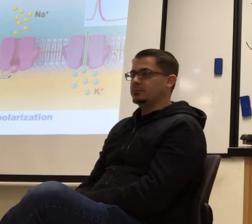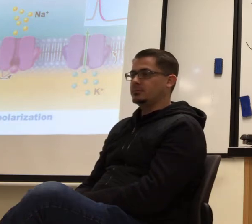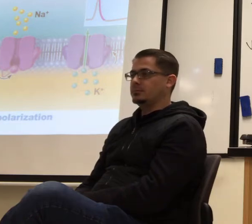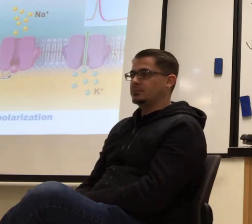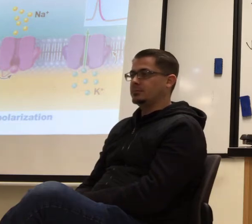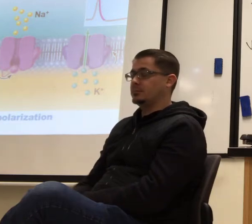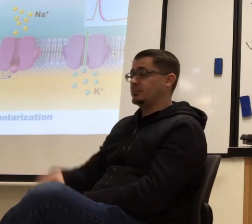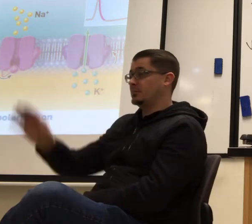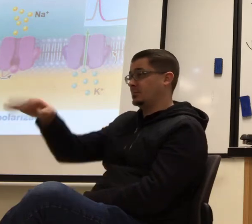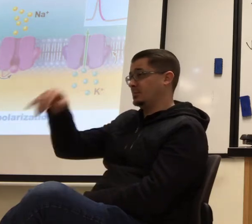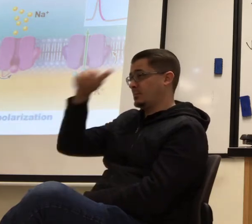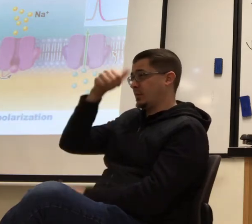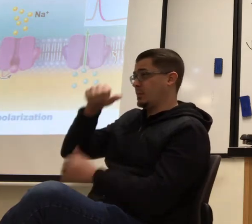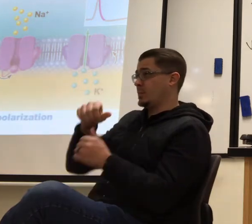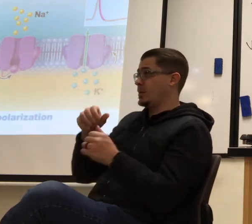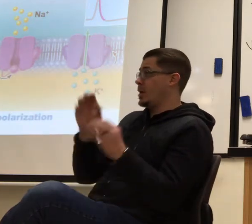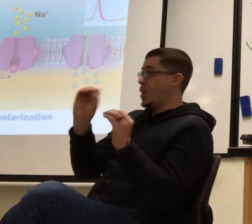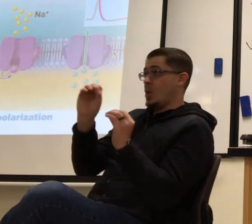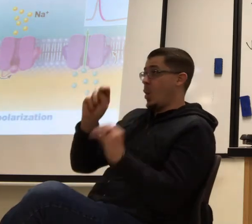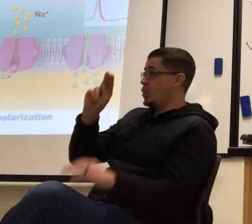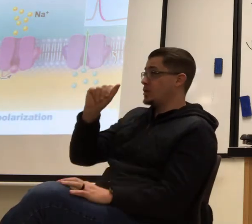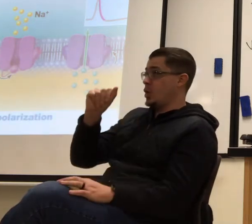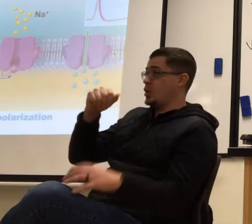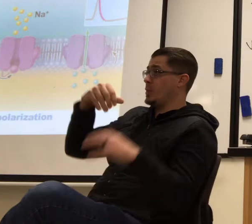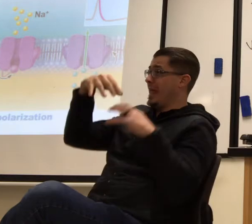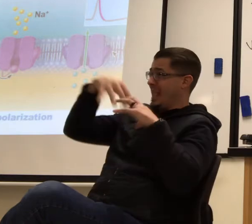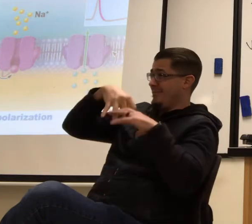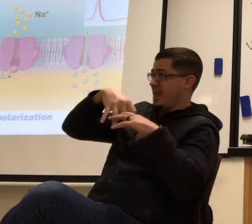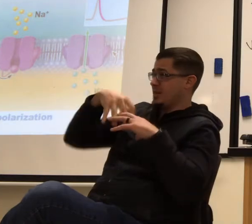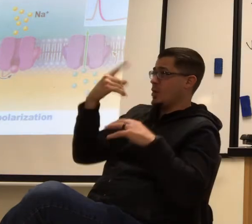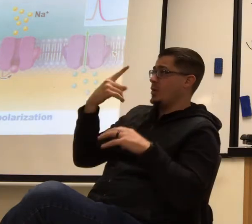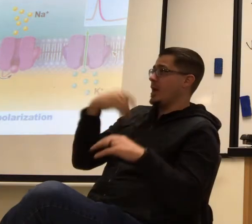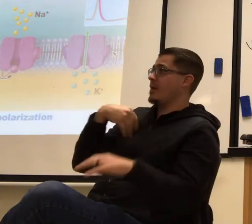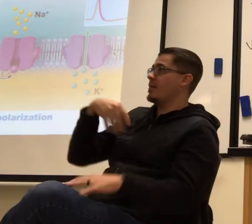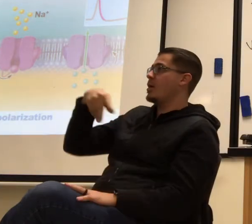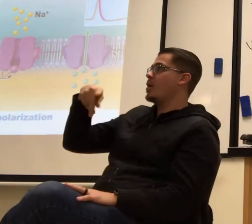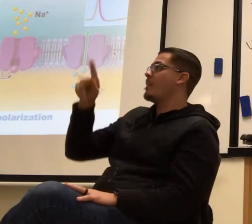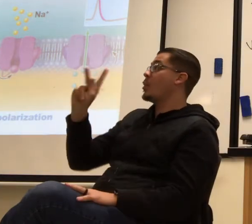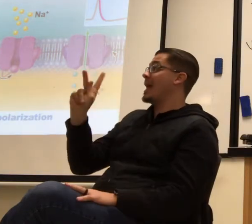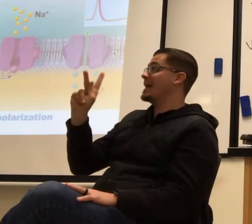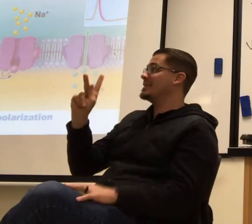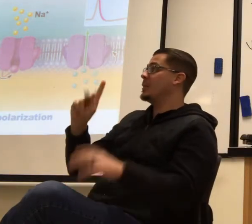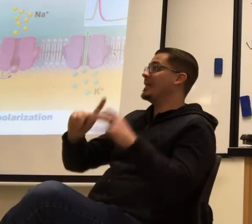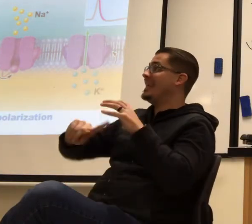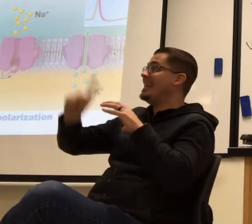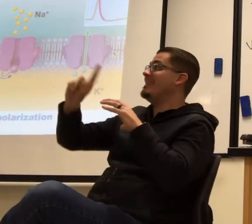Let's remember, no sodium influx, you're only having potassium efflux.